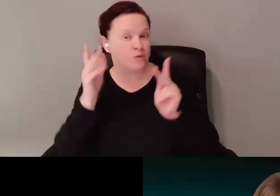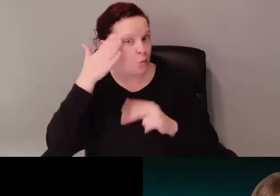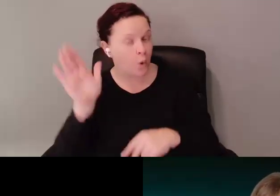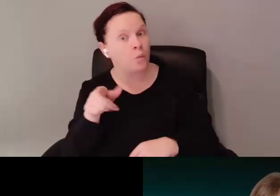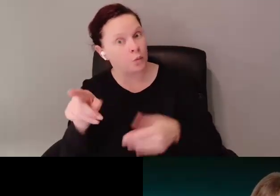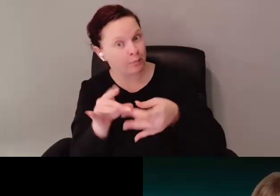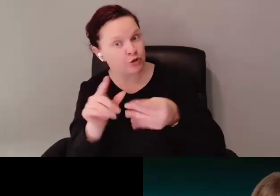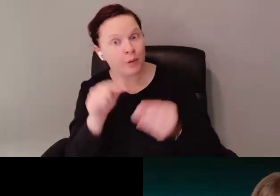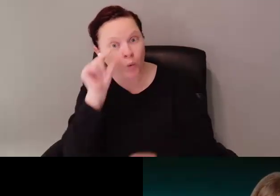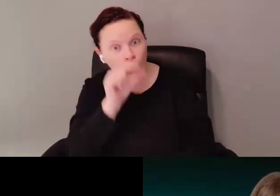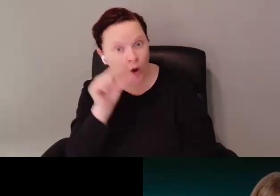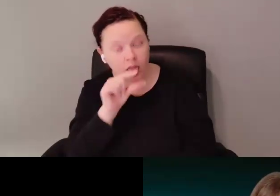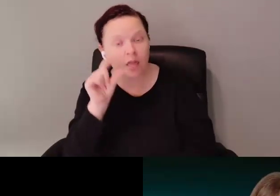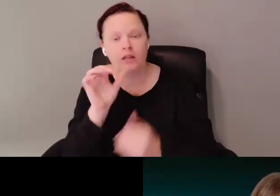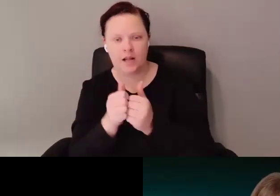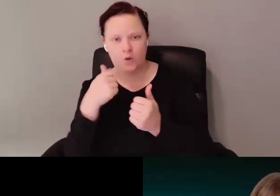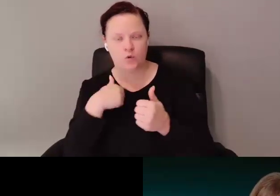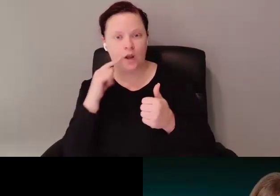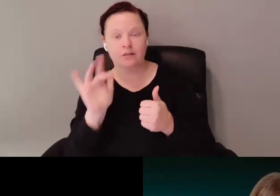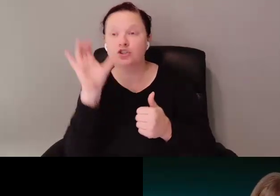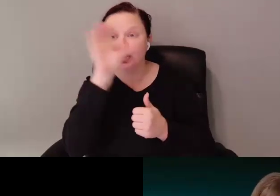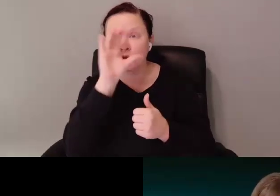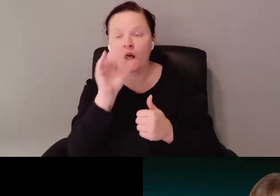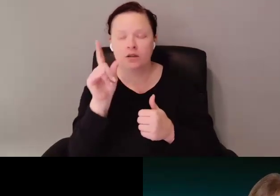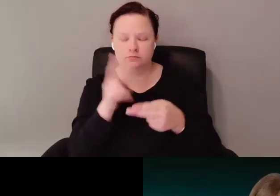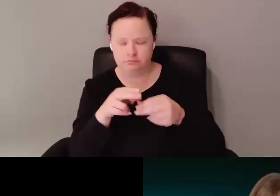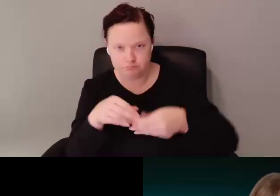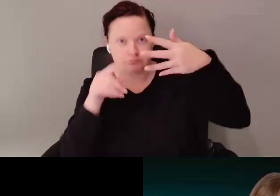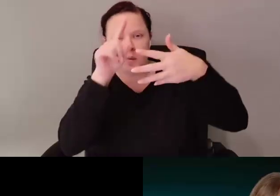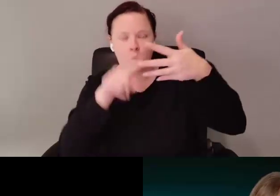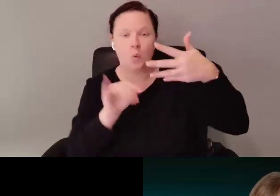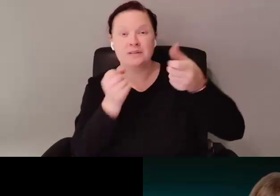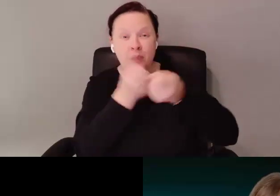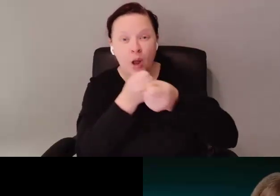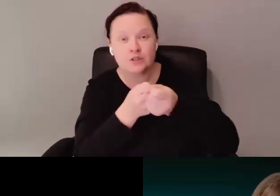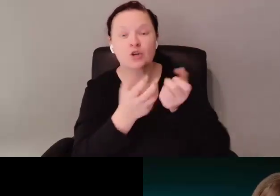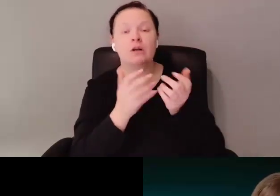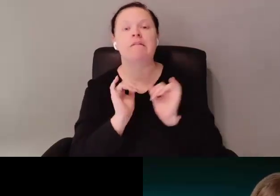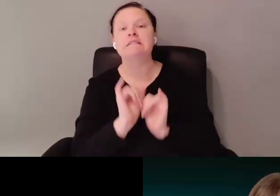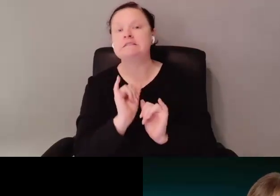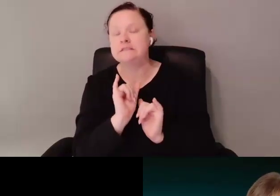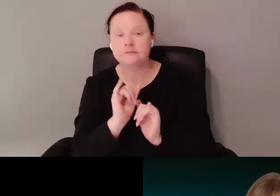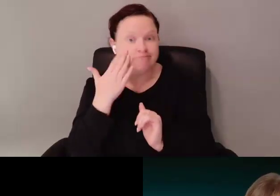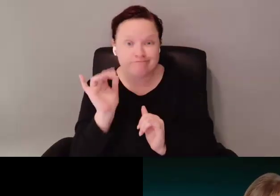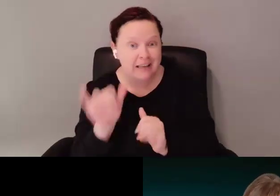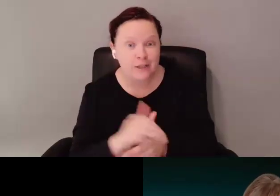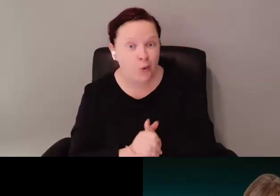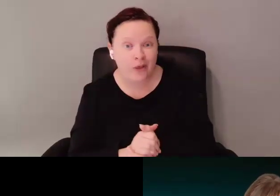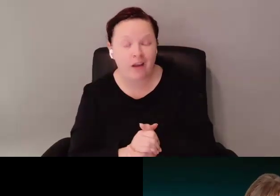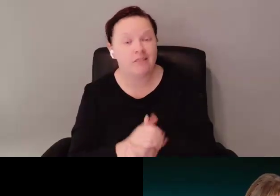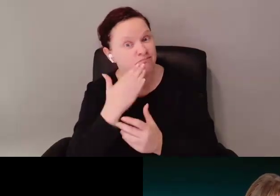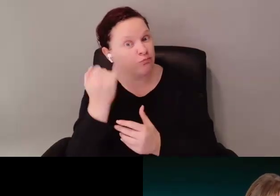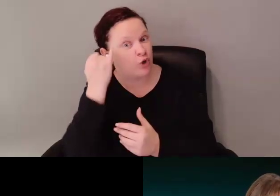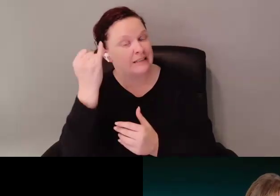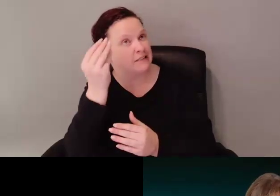about Google and how you determine whether or not there's a lot of competition, that's a great tip. I didn't know that. So that's really,